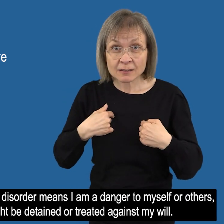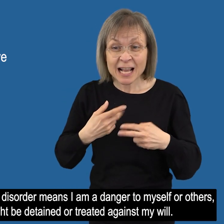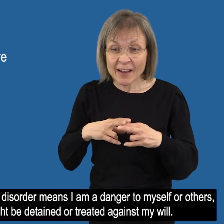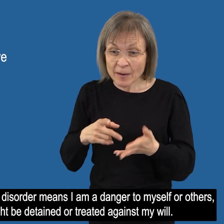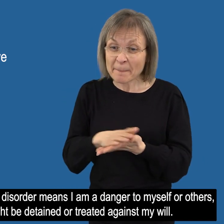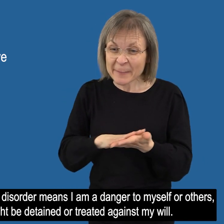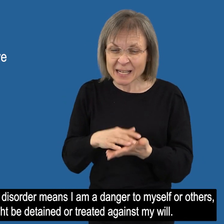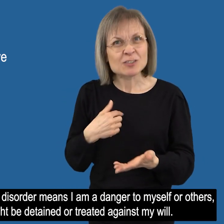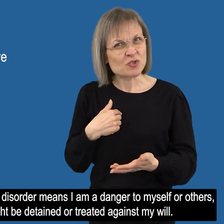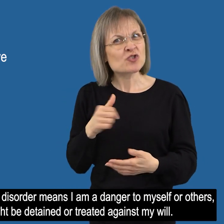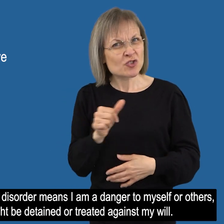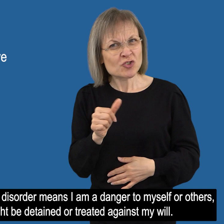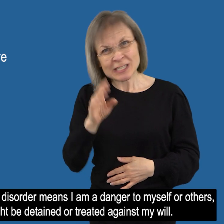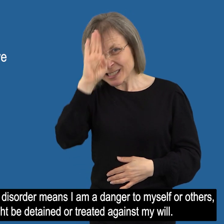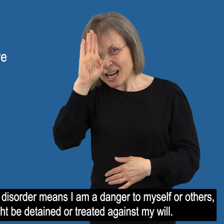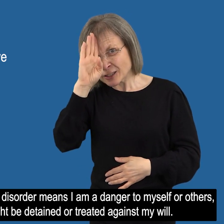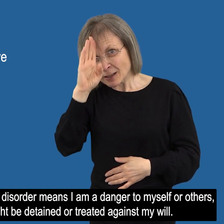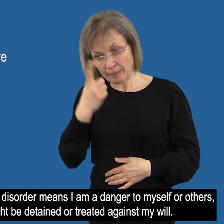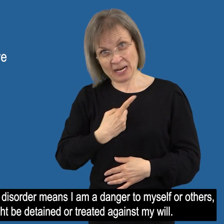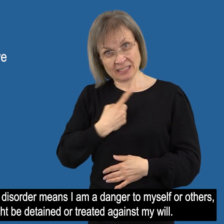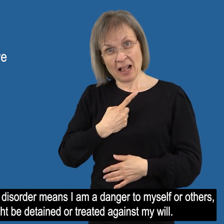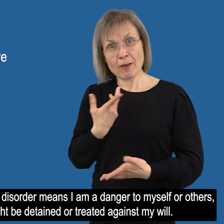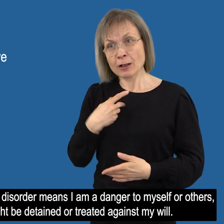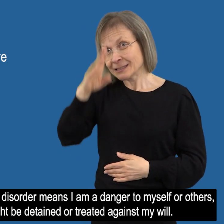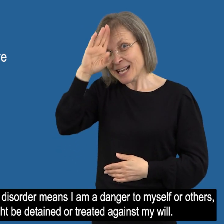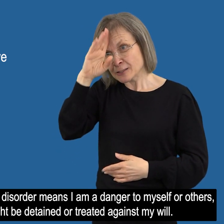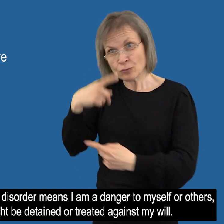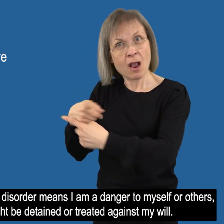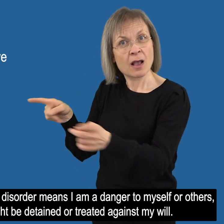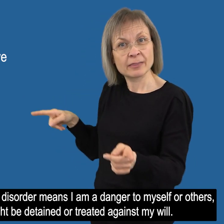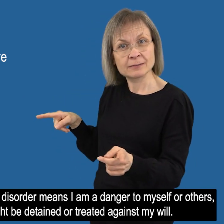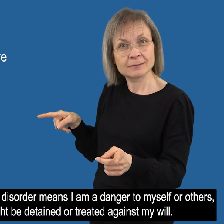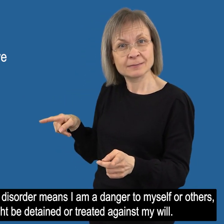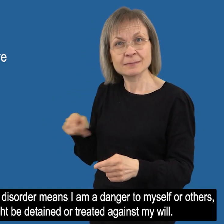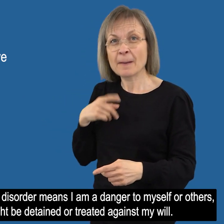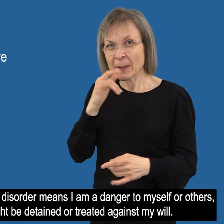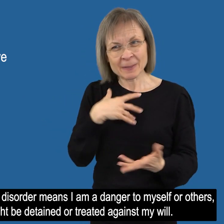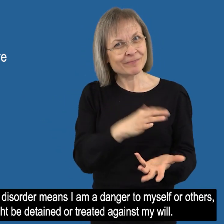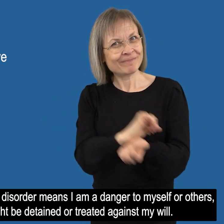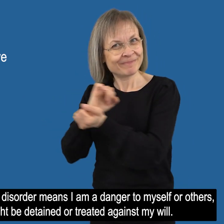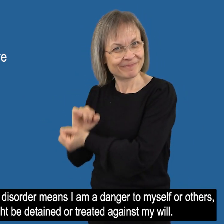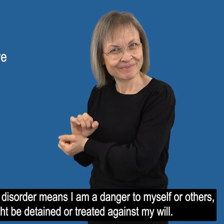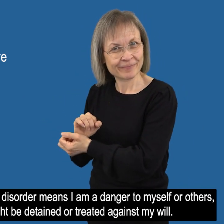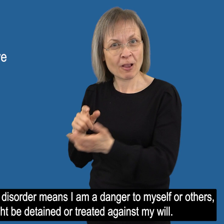If my mental disorder means I am a danger to myself or others, I might be detained or treated against my